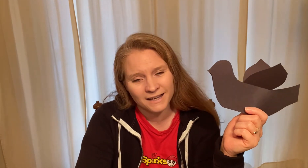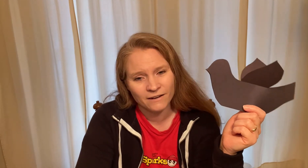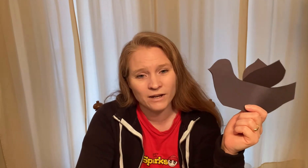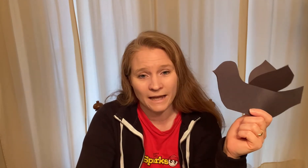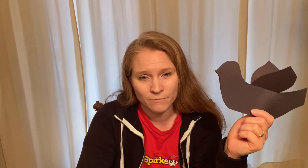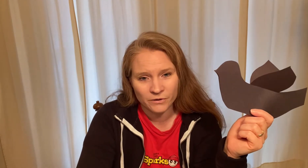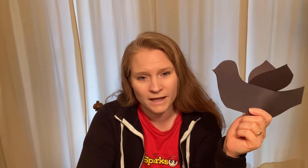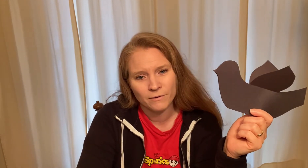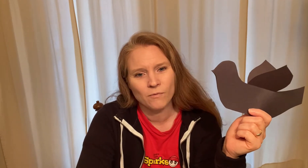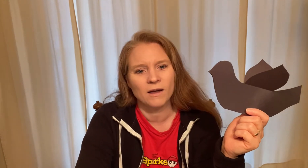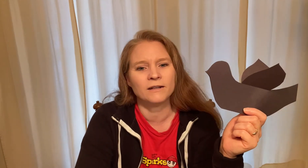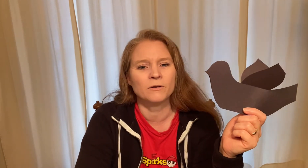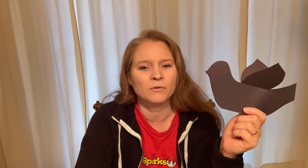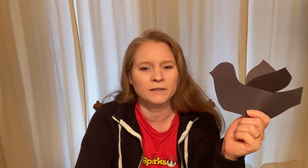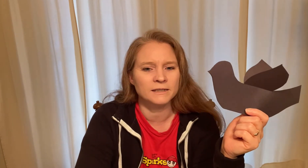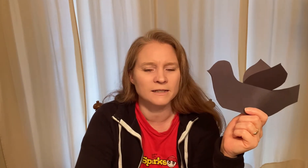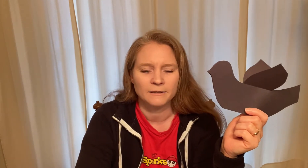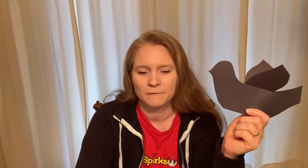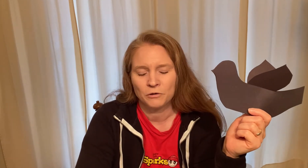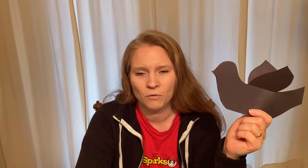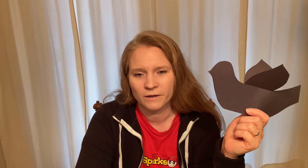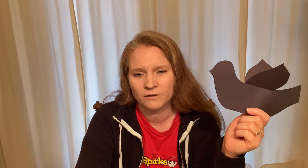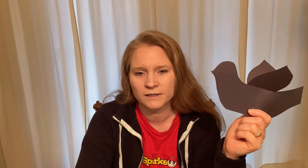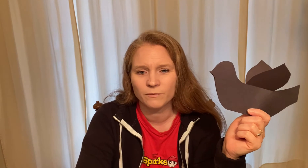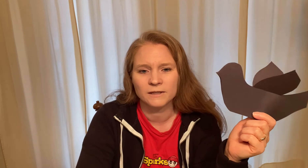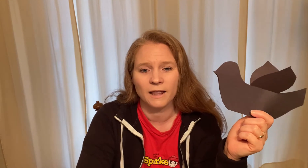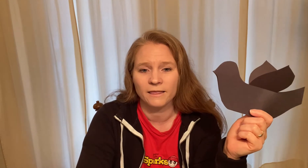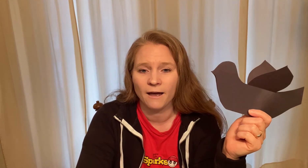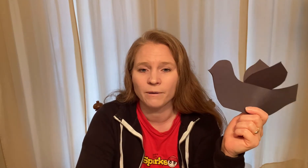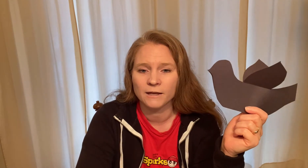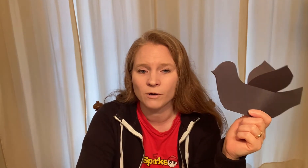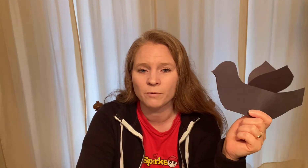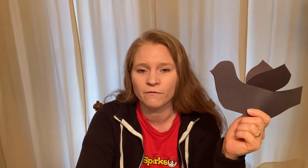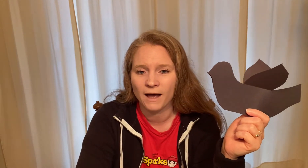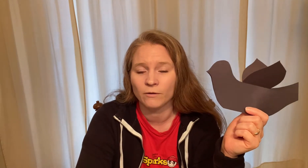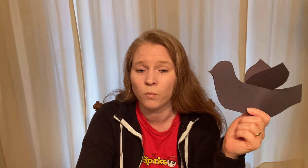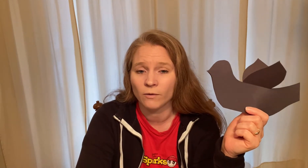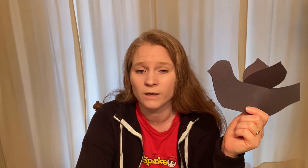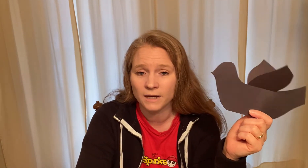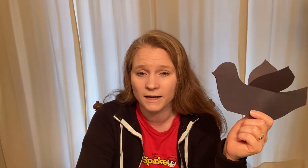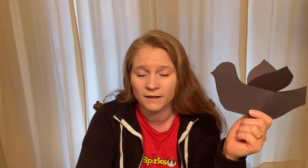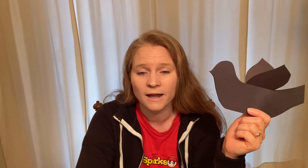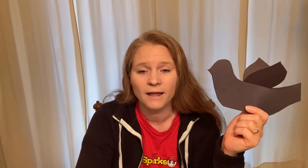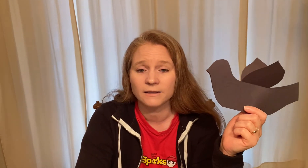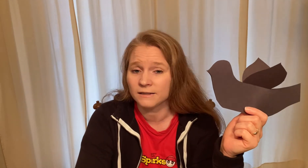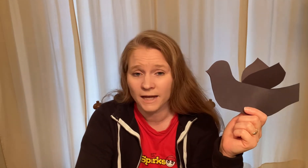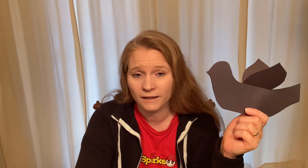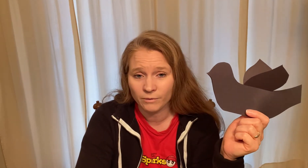every Game Boy that we want or important toy or something like that, but he will provide what we need. And that's exactly what he did